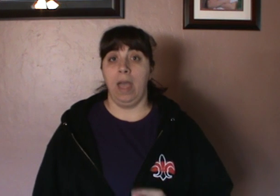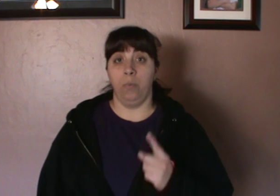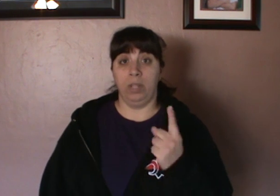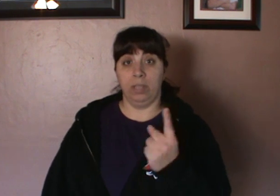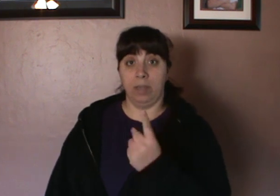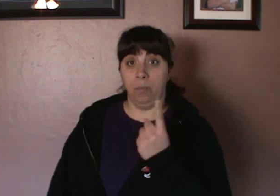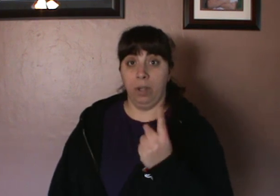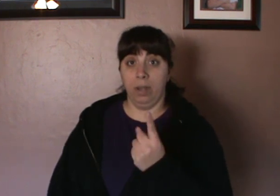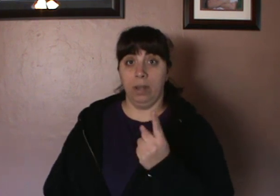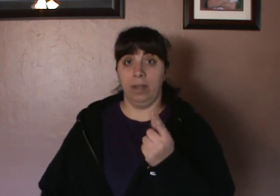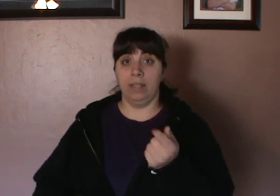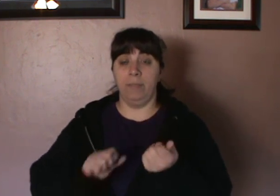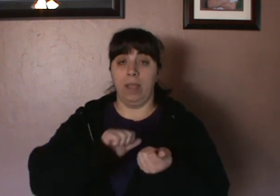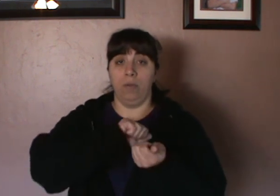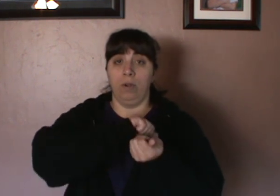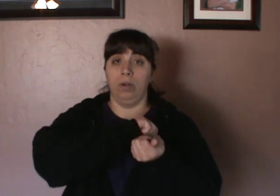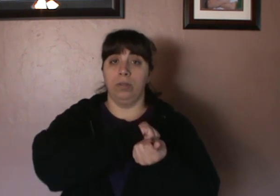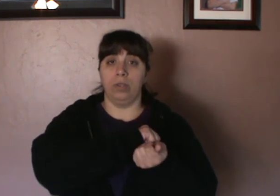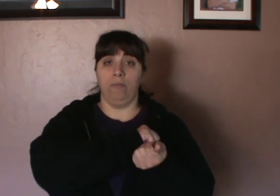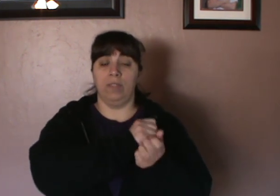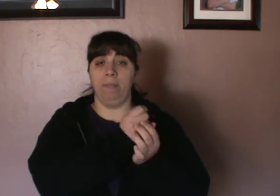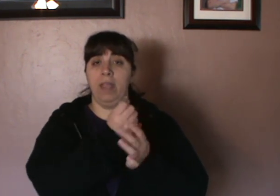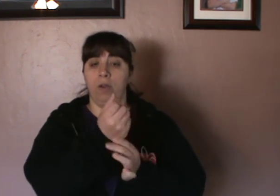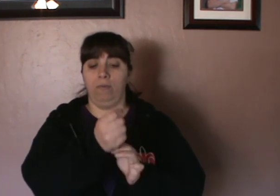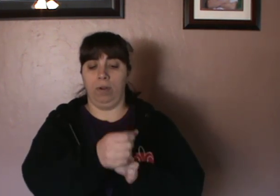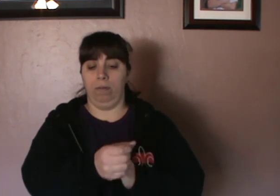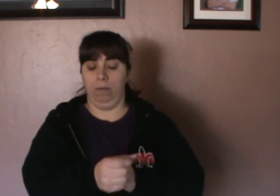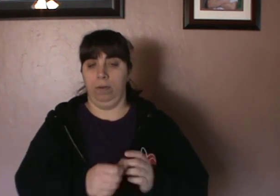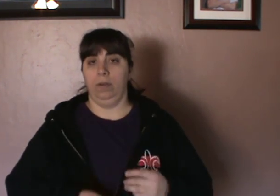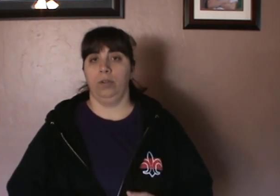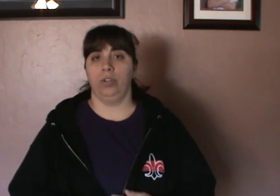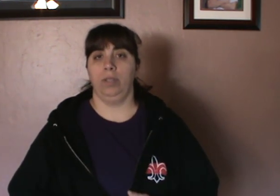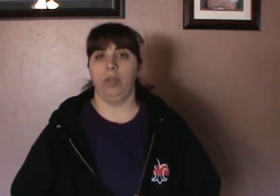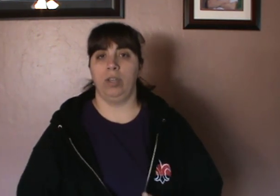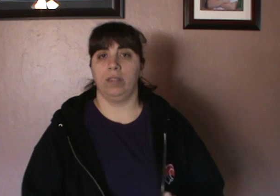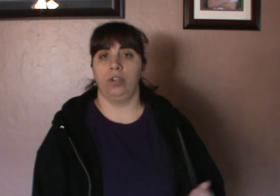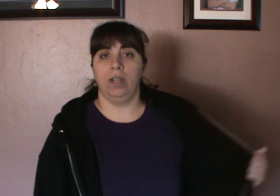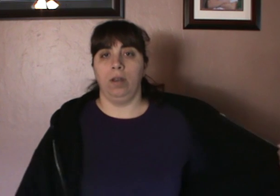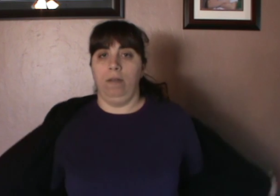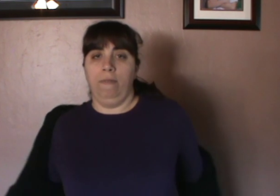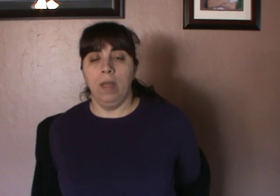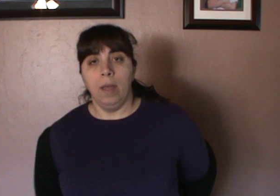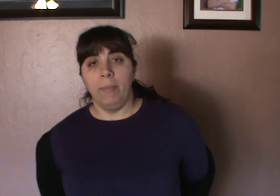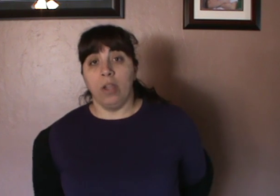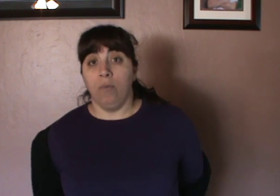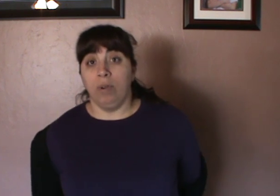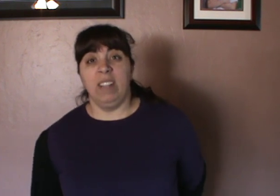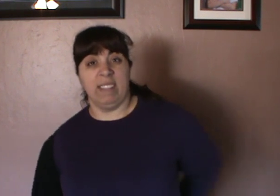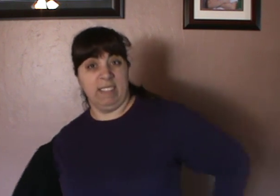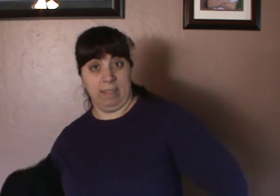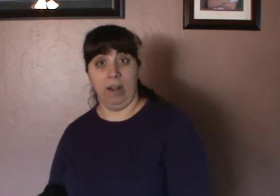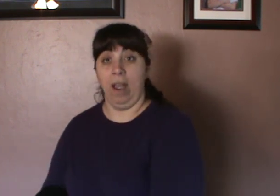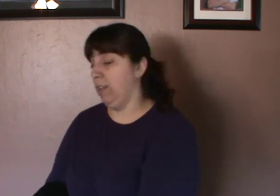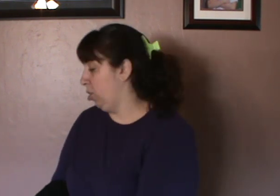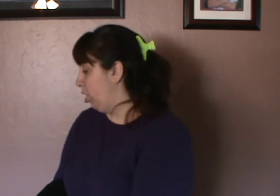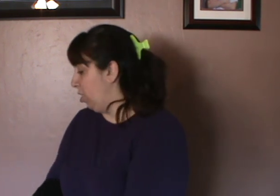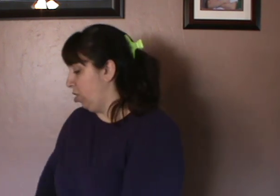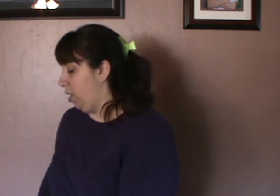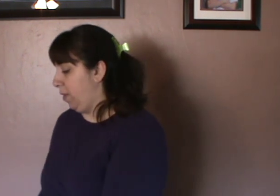when someone needs a makeover, so if it's a makeover, actually let me take the jacket off. Makeover, it's, they're having a change then, right?